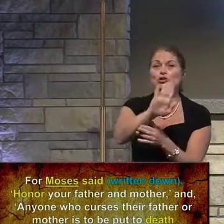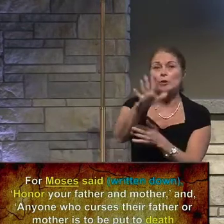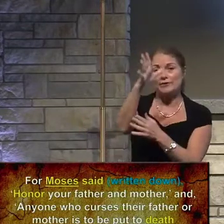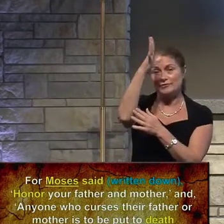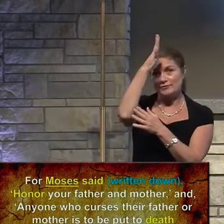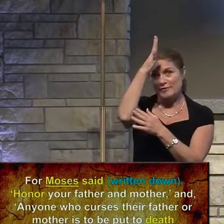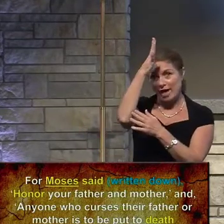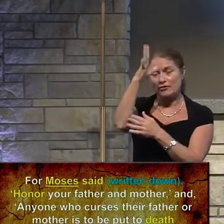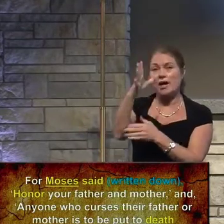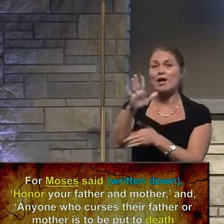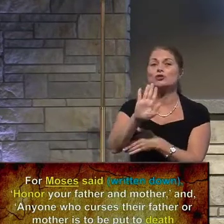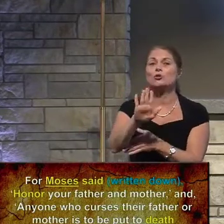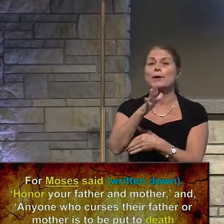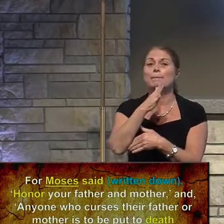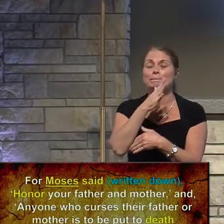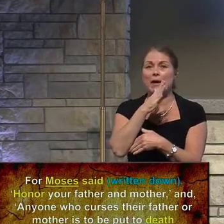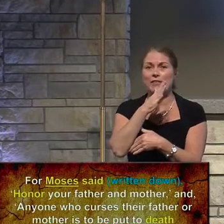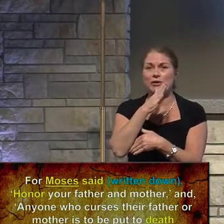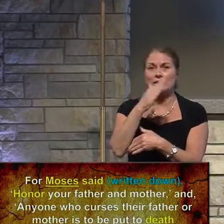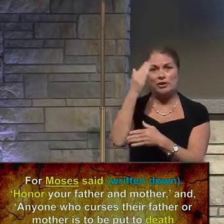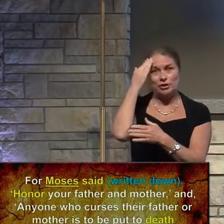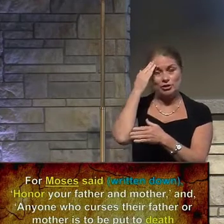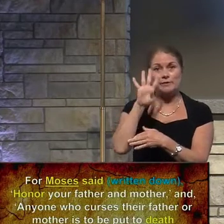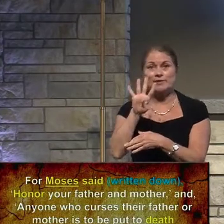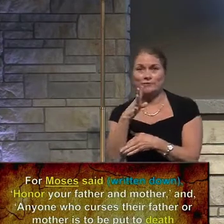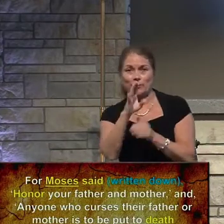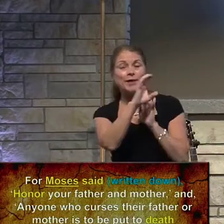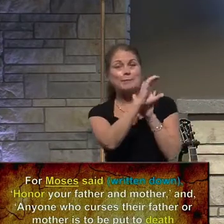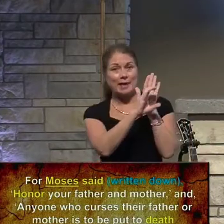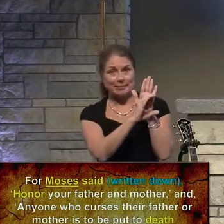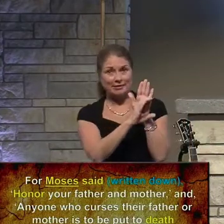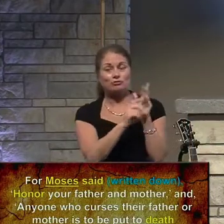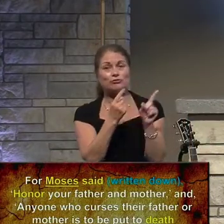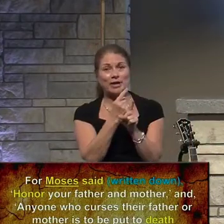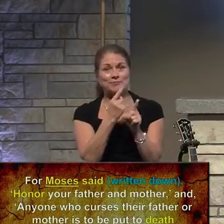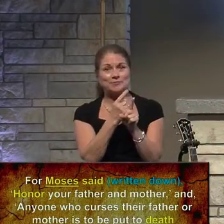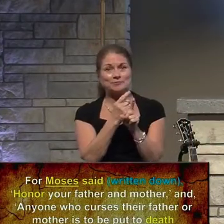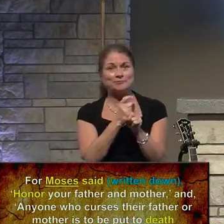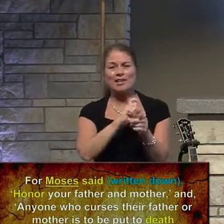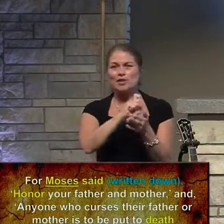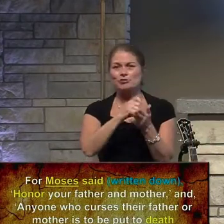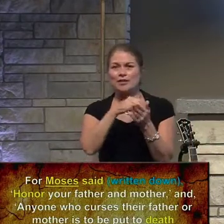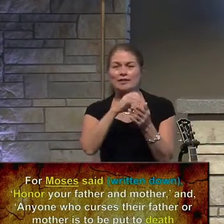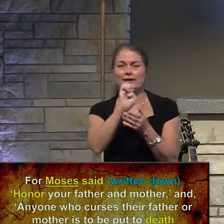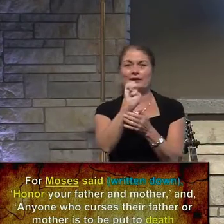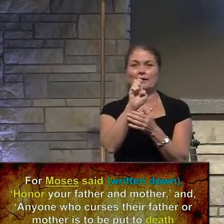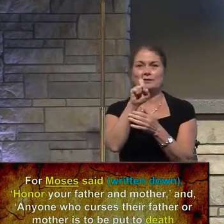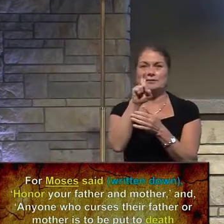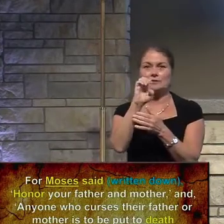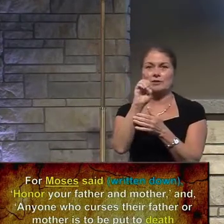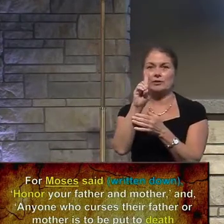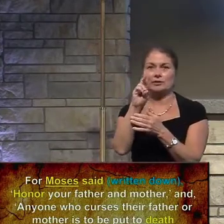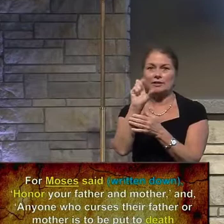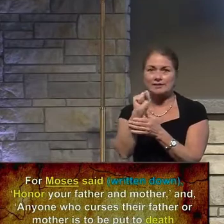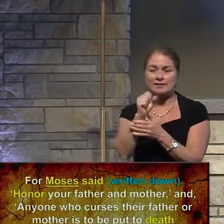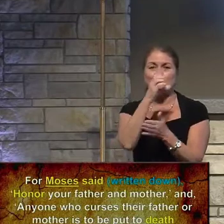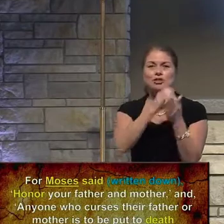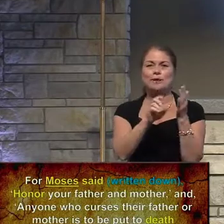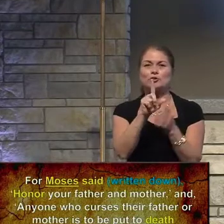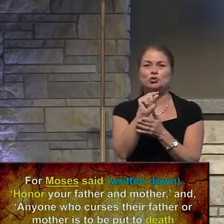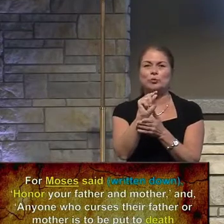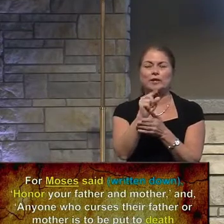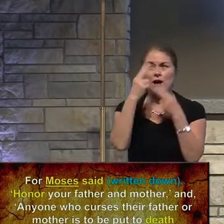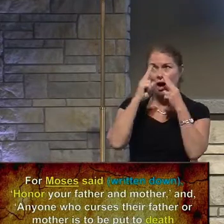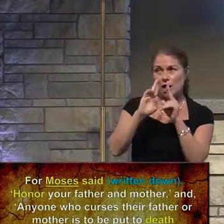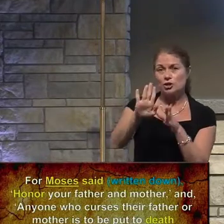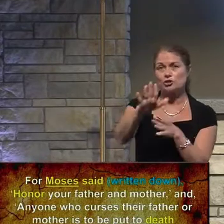mother. You know that as being the fourth commandment. Written in Exodus chapter 20, honor your father and your